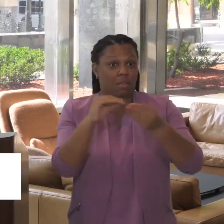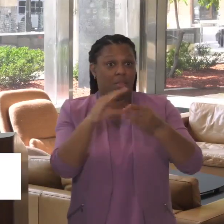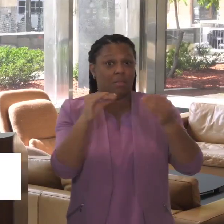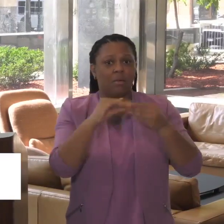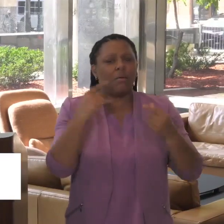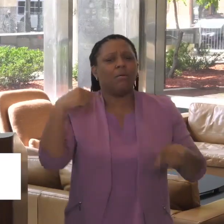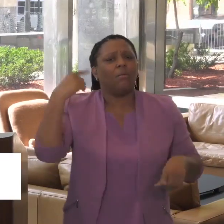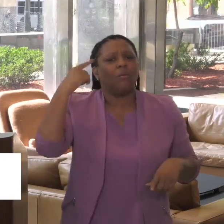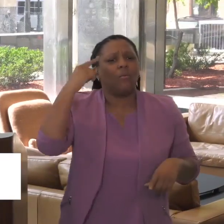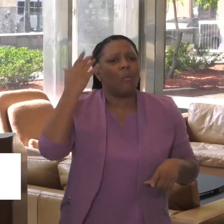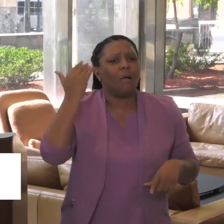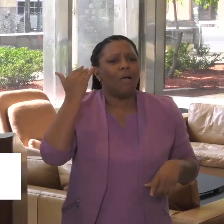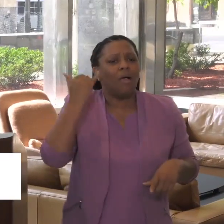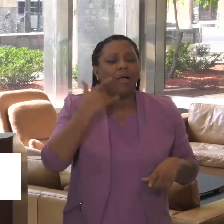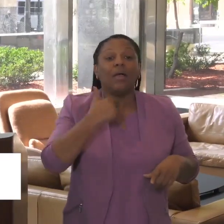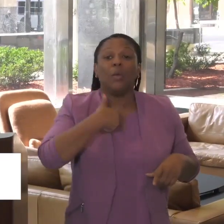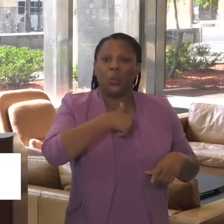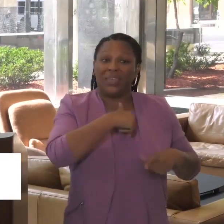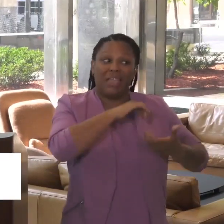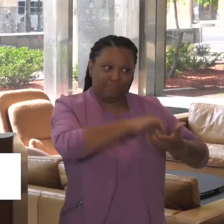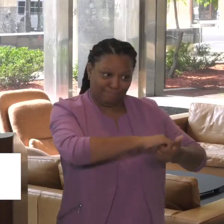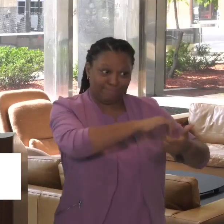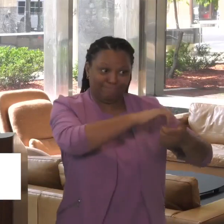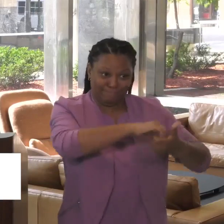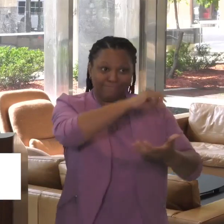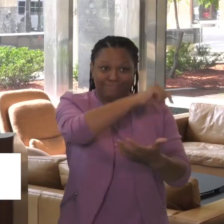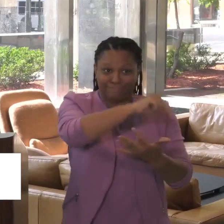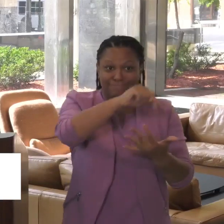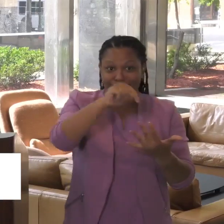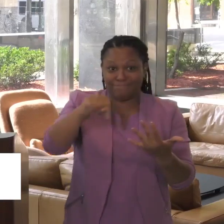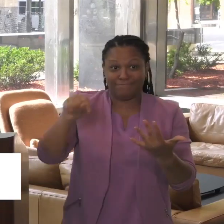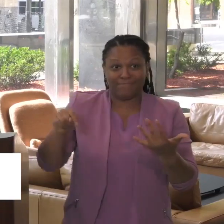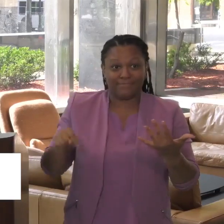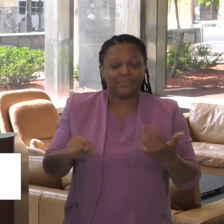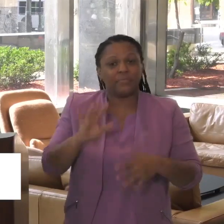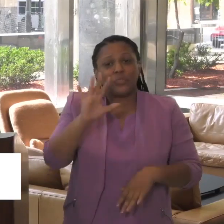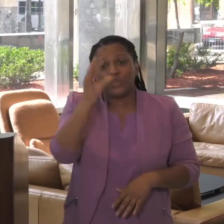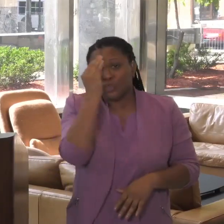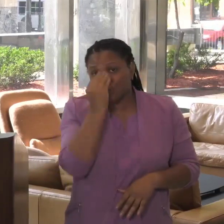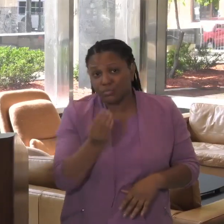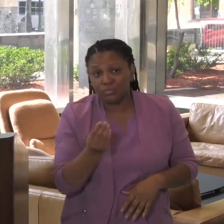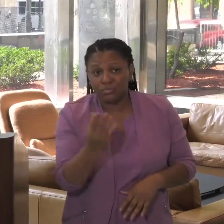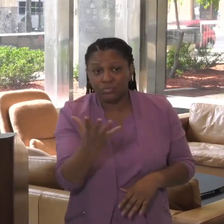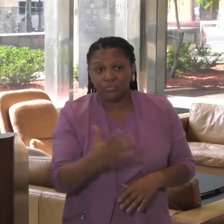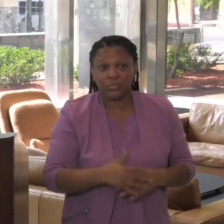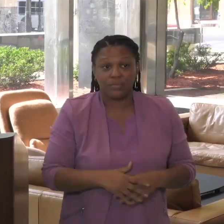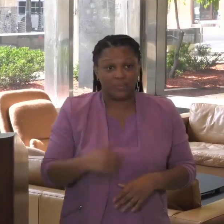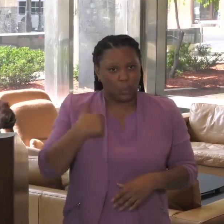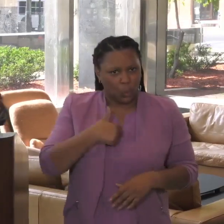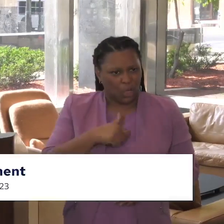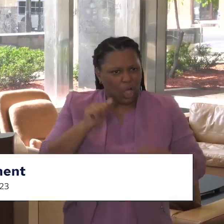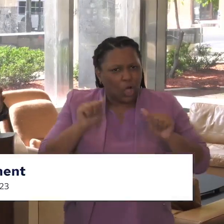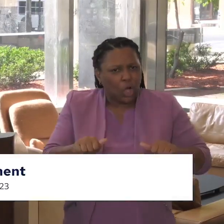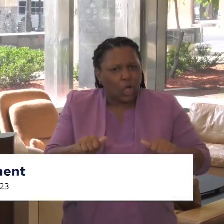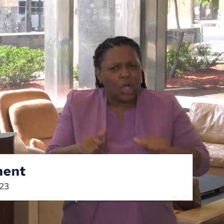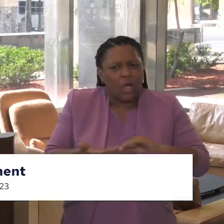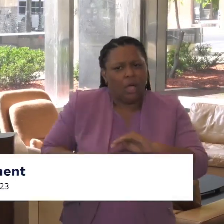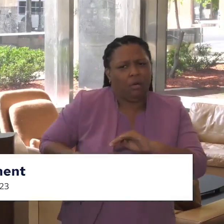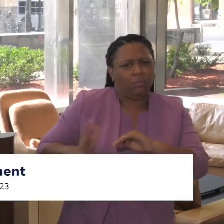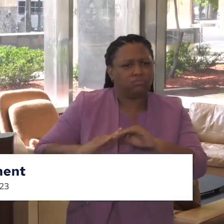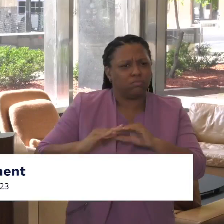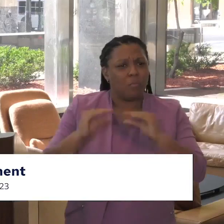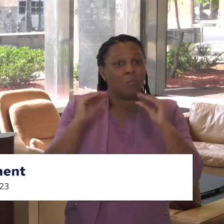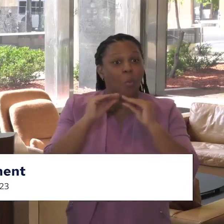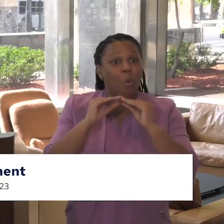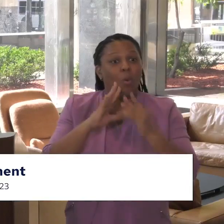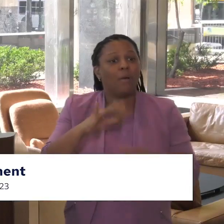jurisdictions, people working across lines to say, we can deliver more for our city by putting our resources